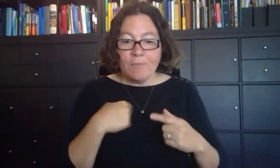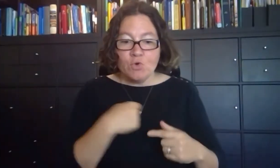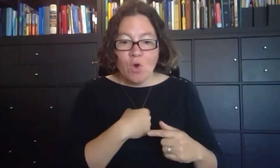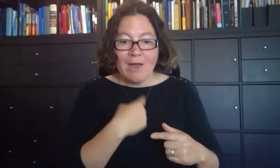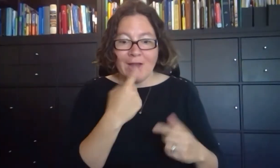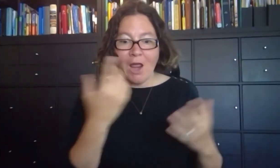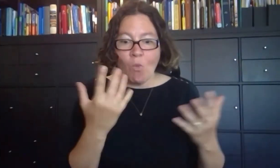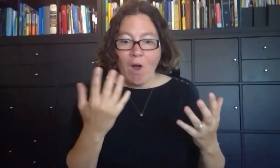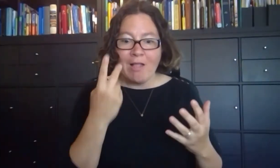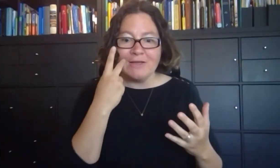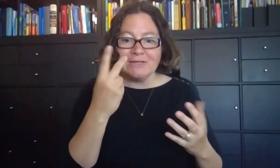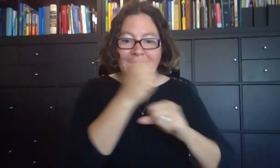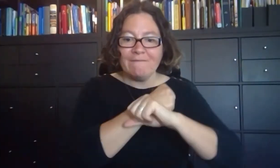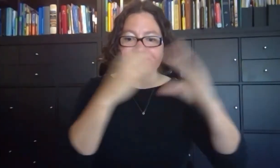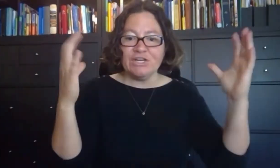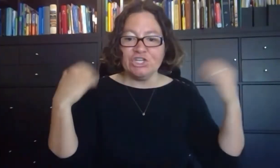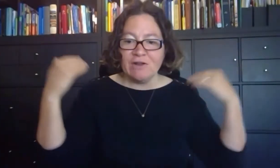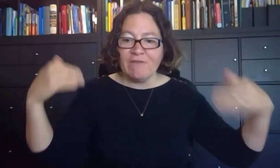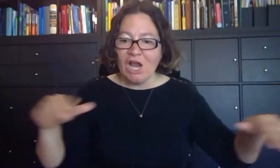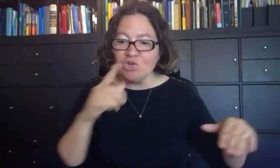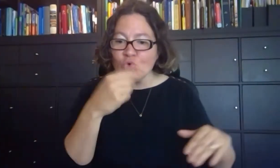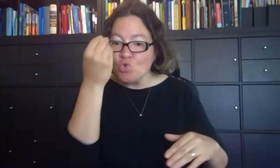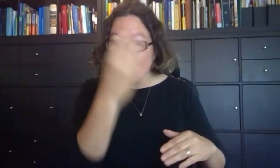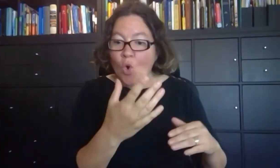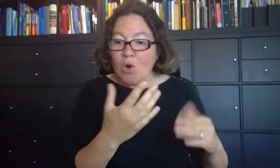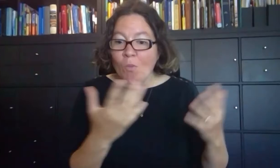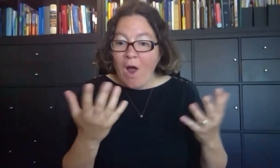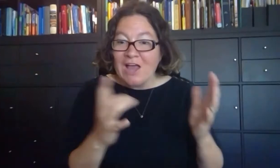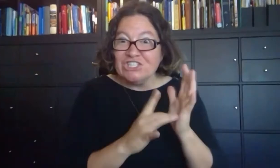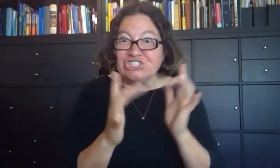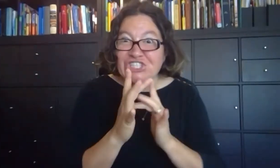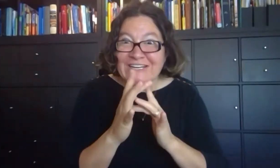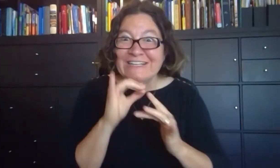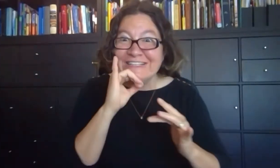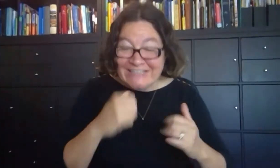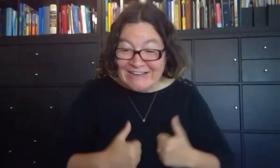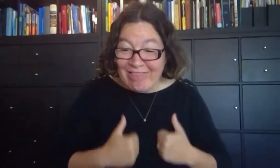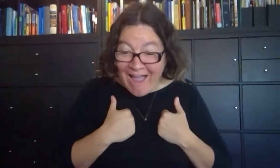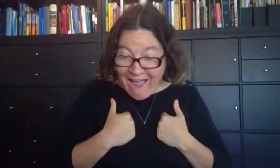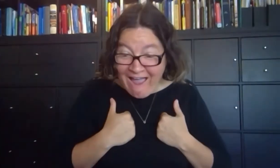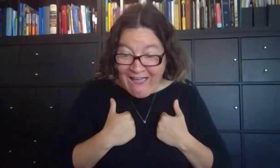They came to us saying that they had even seen a vision of angels who told them Jesus is